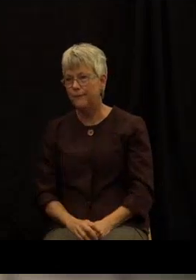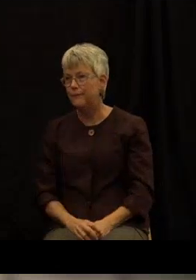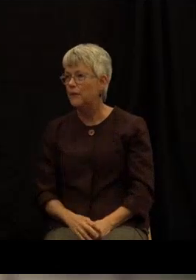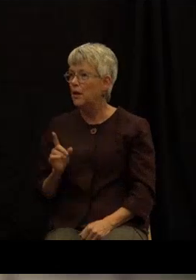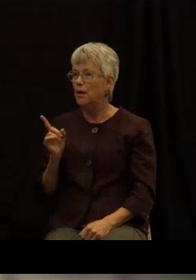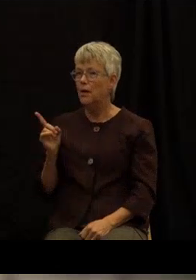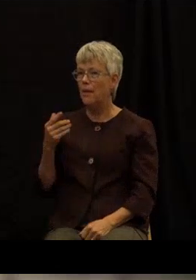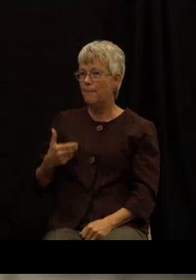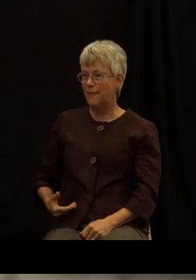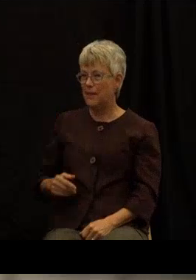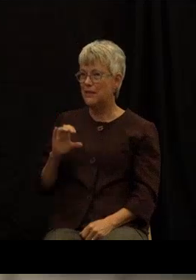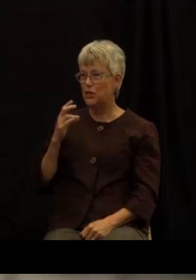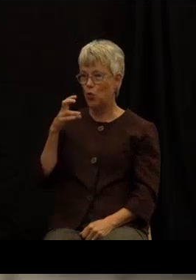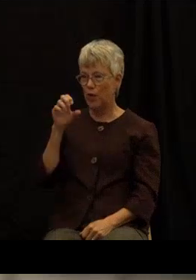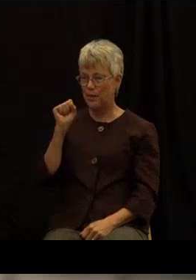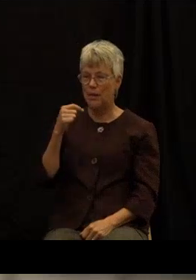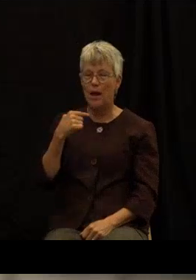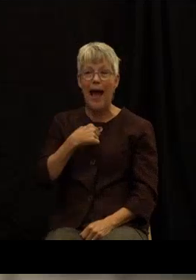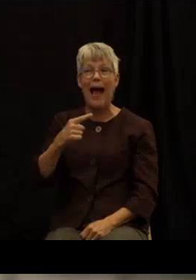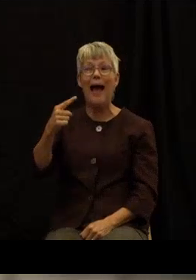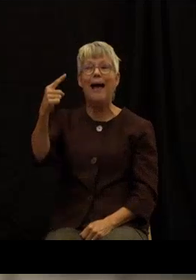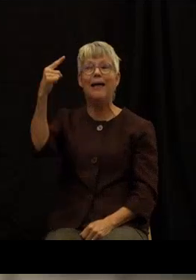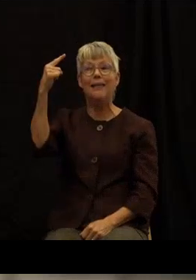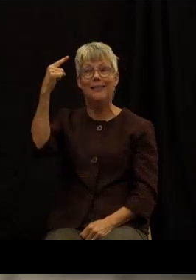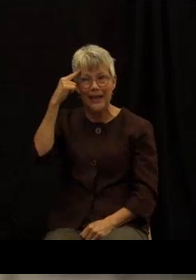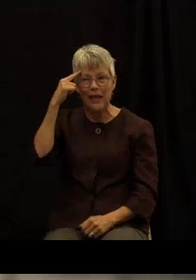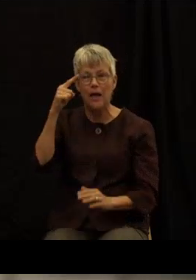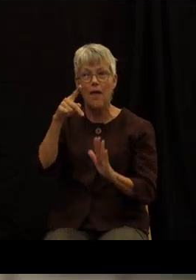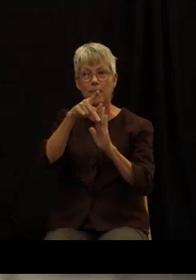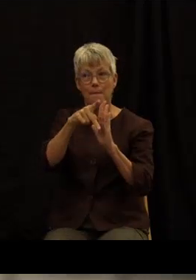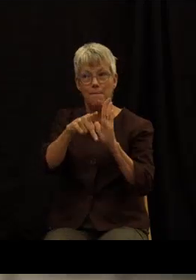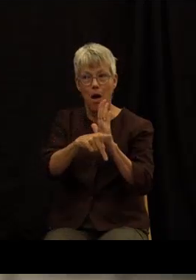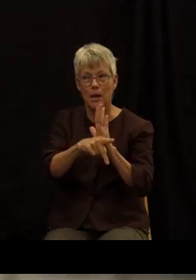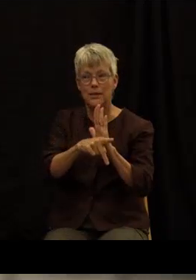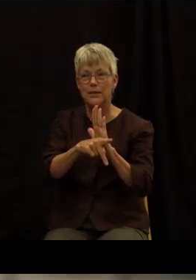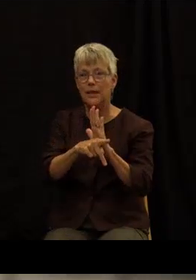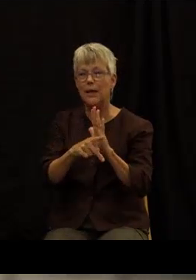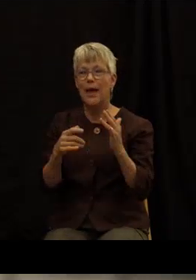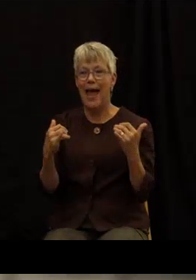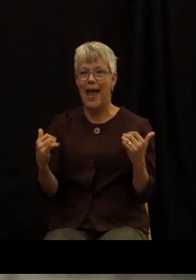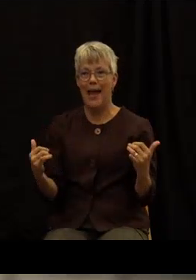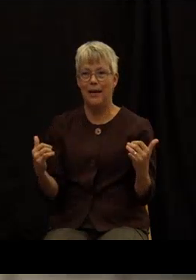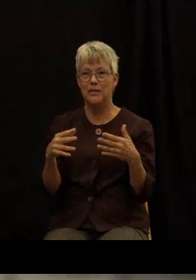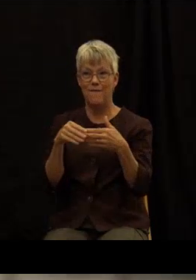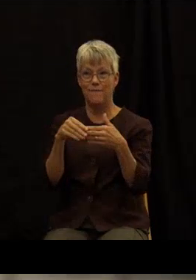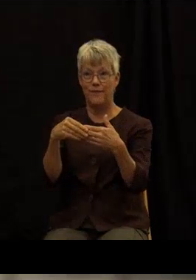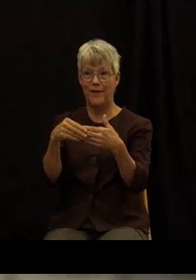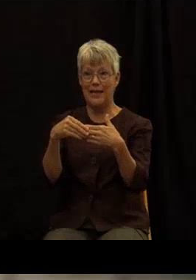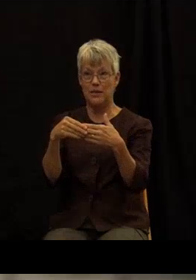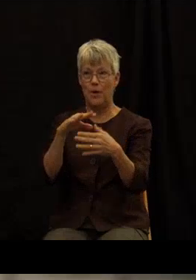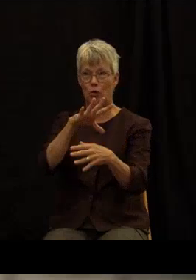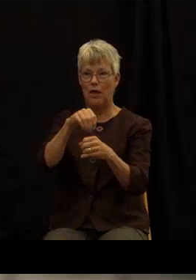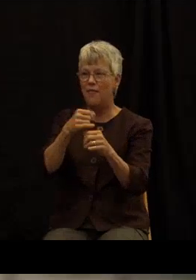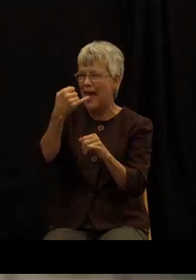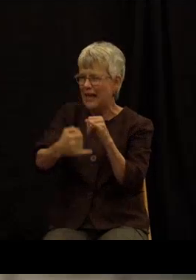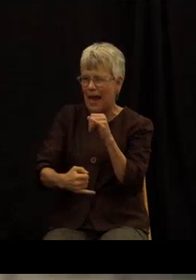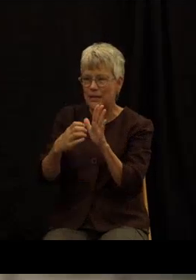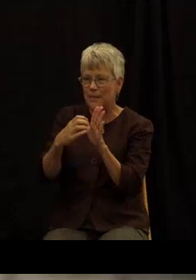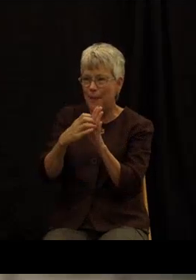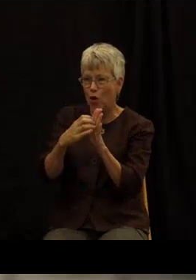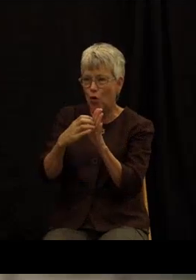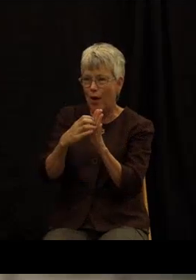And this is Chris. I believe the policy does have the immediate flexibility in the very last paragraph for